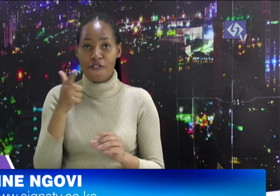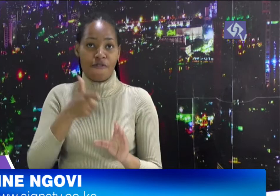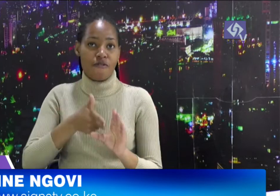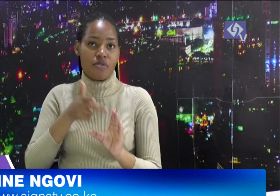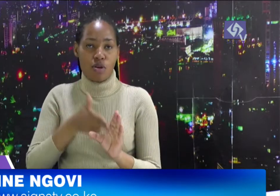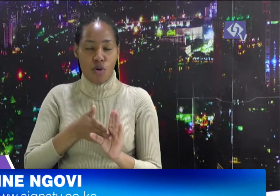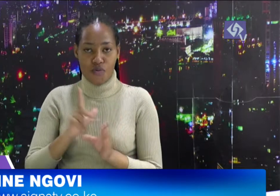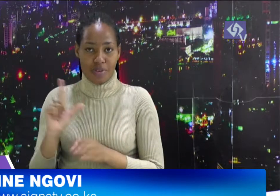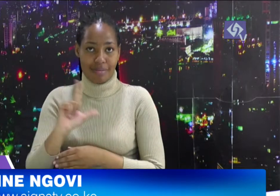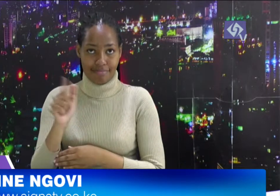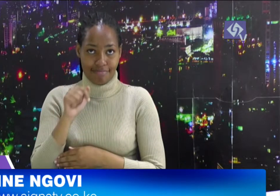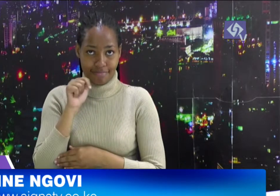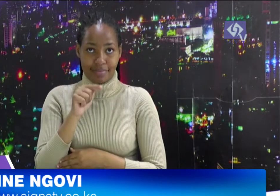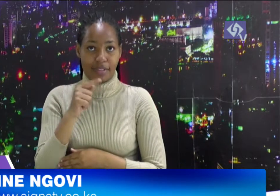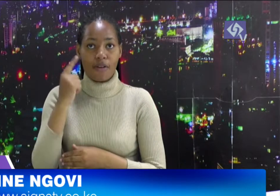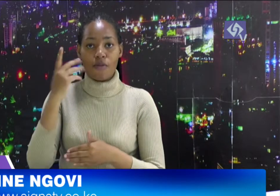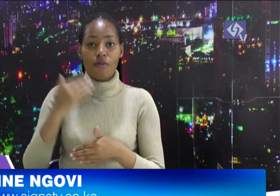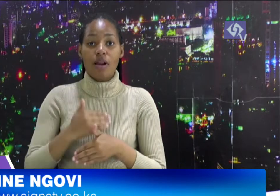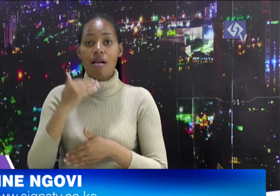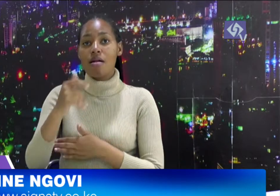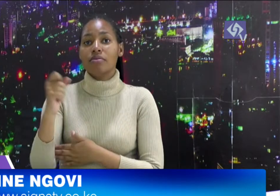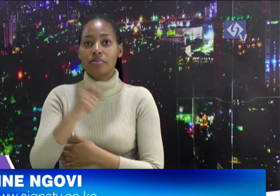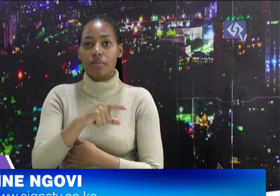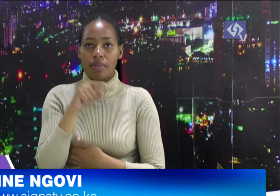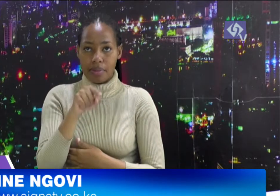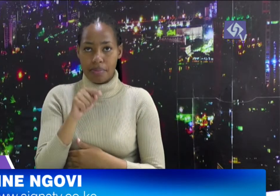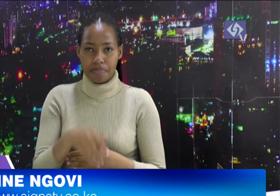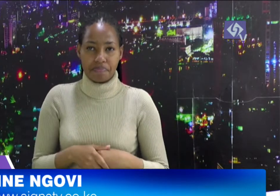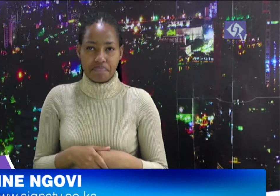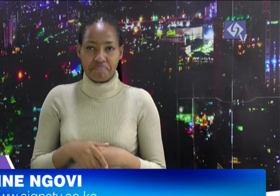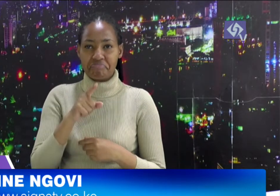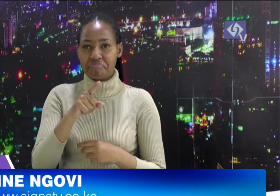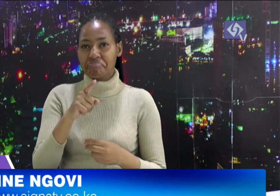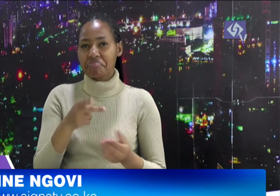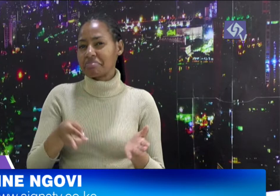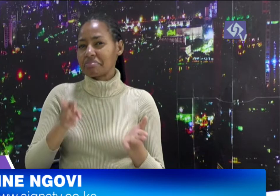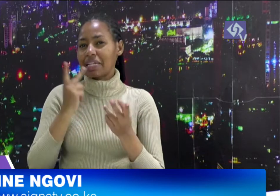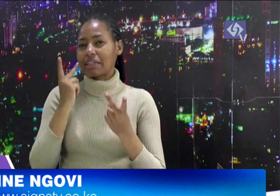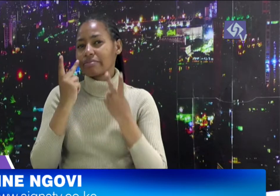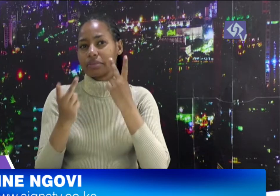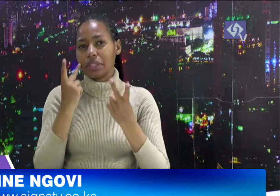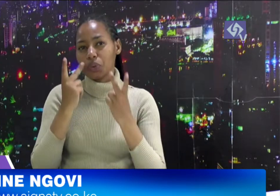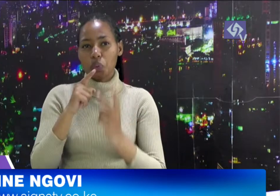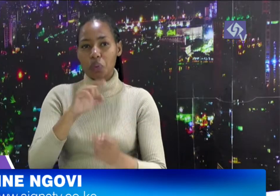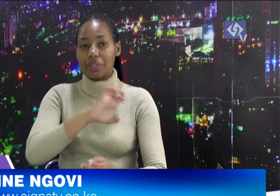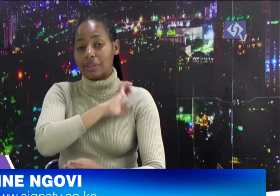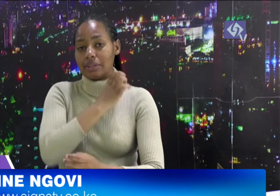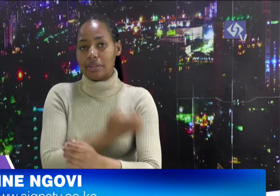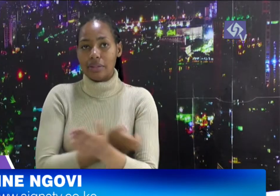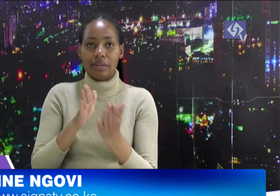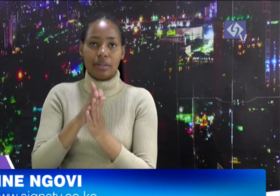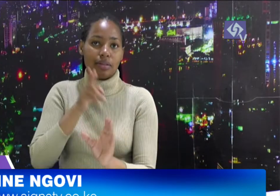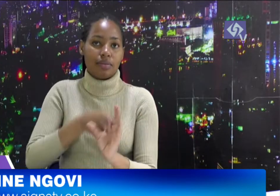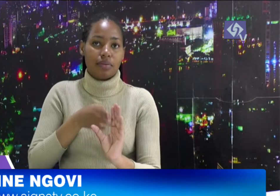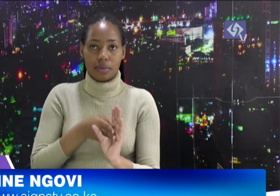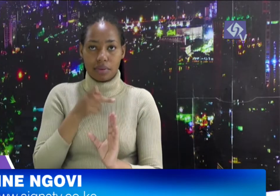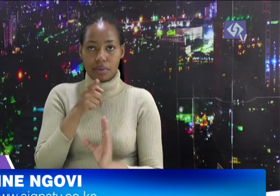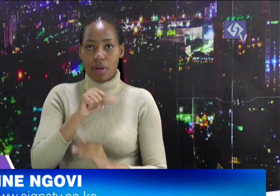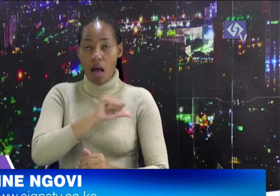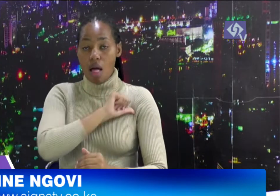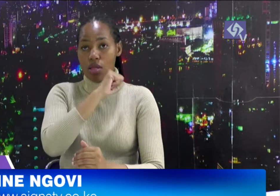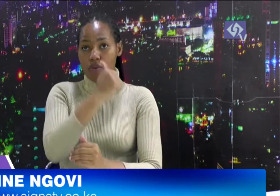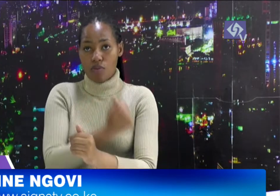at 217 Kenyan shillings per litre for the next month, according to a review released by